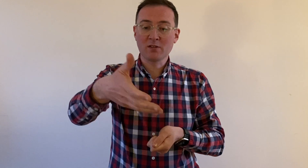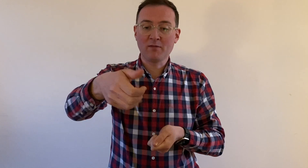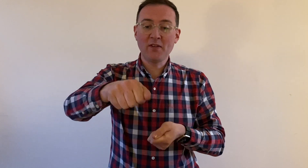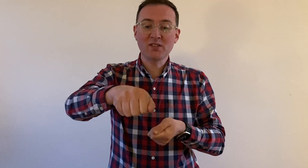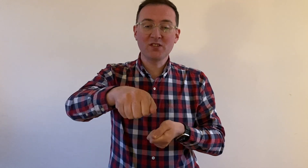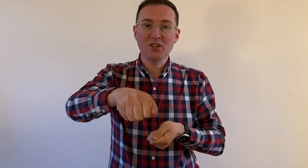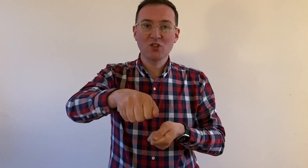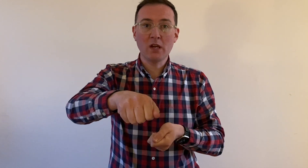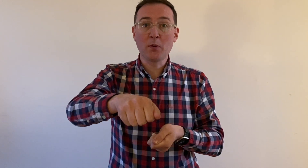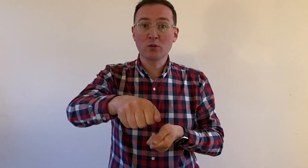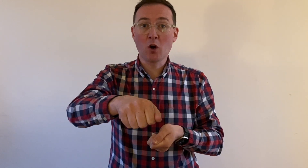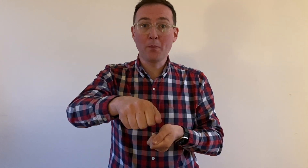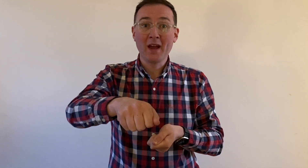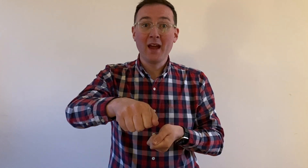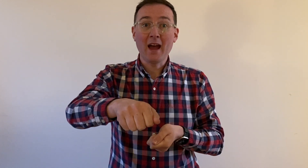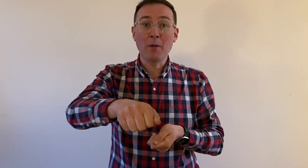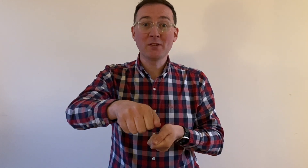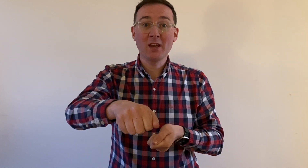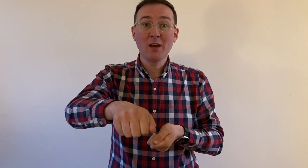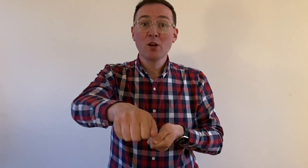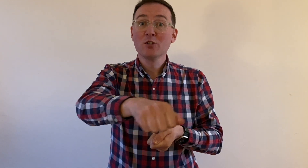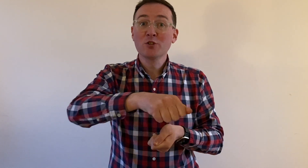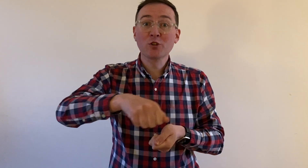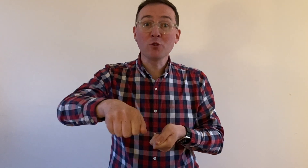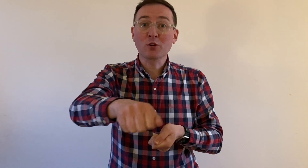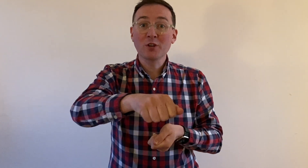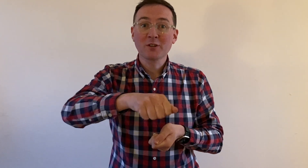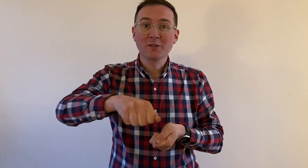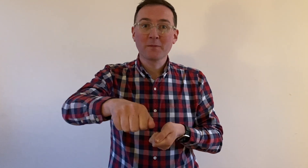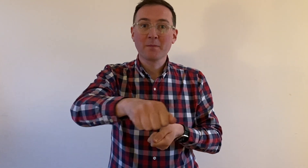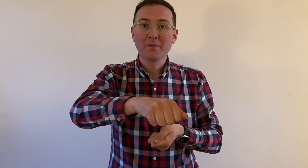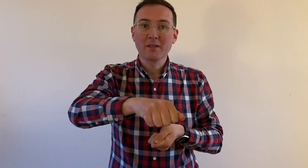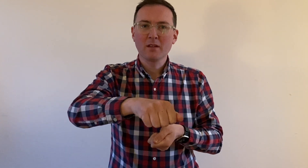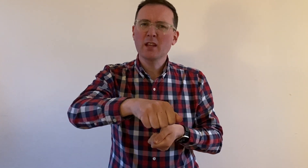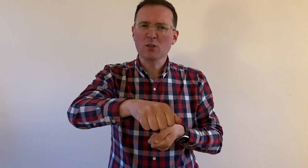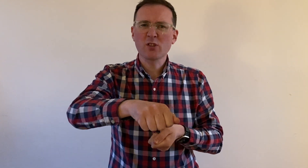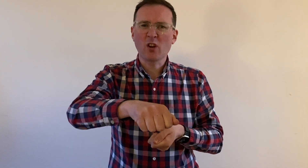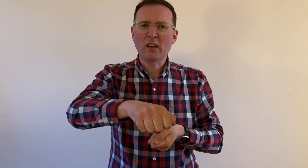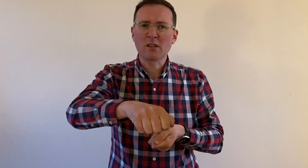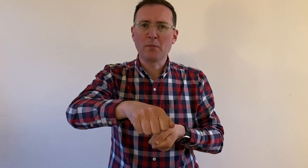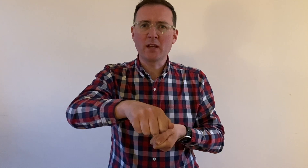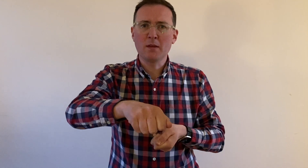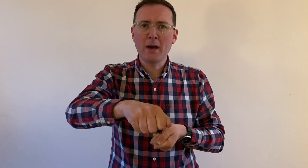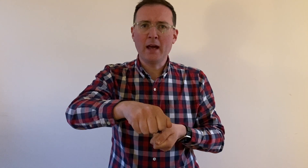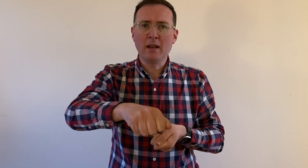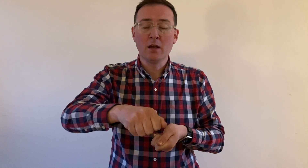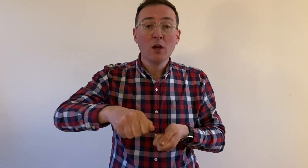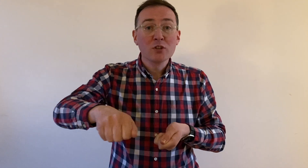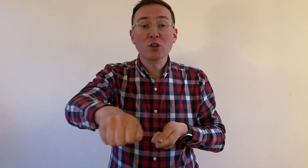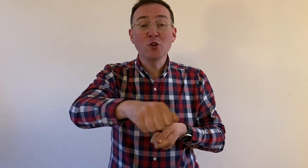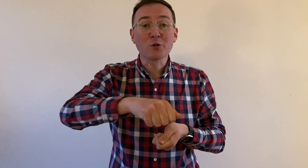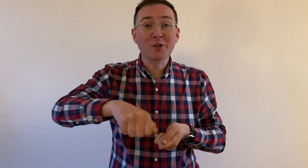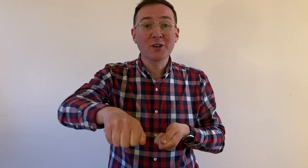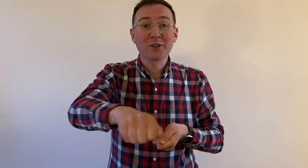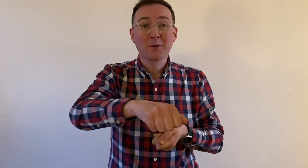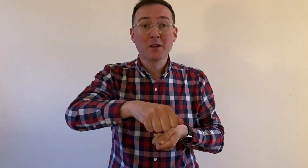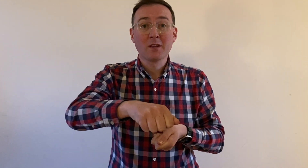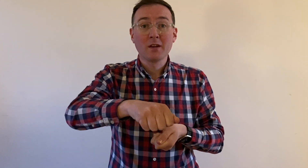of fist shape on top, and we say to cook, like you're stirring something in the pan. To cook.